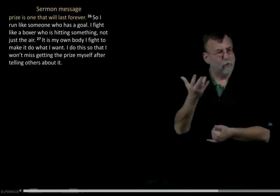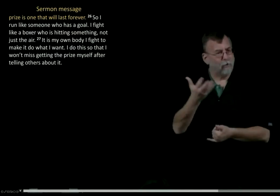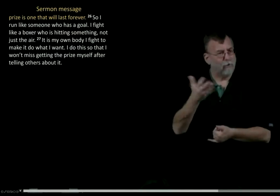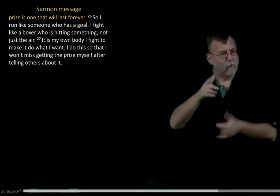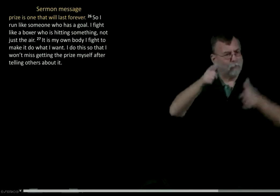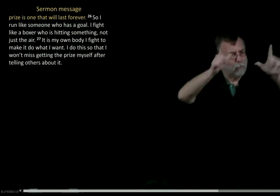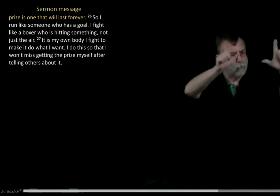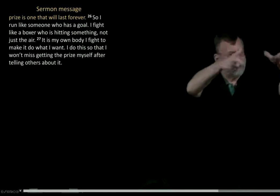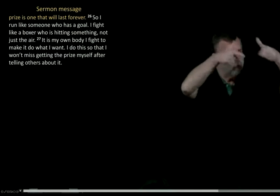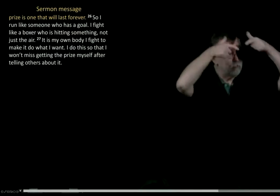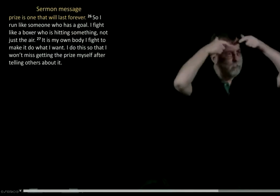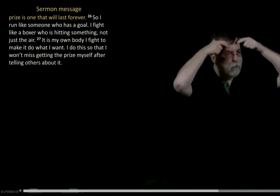What is that prize?